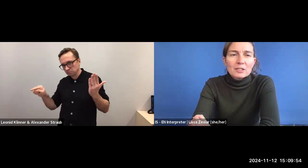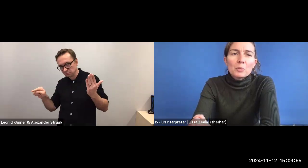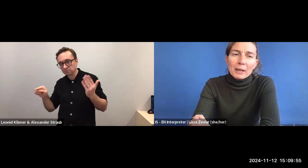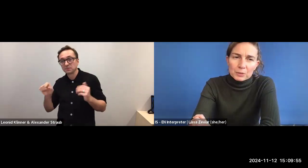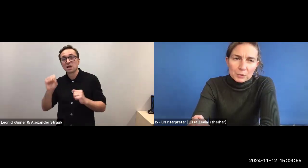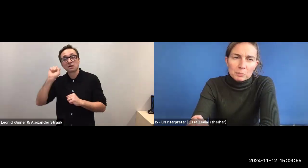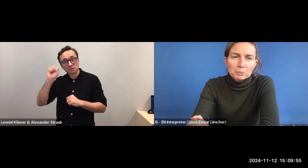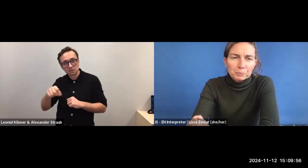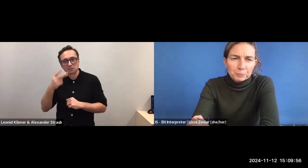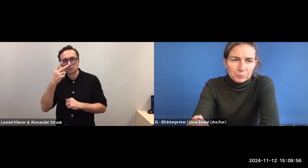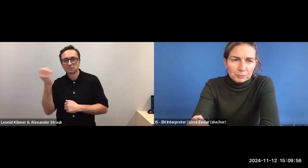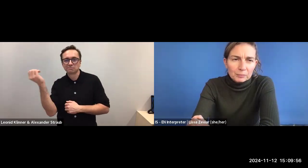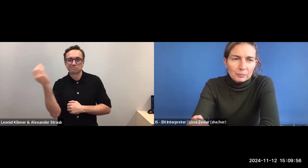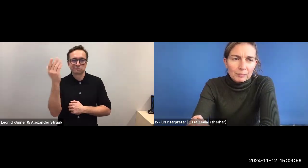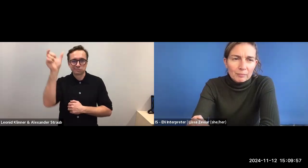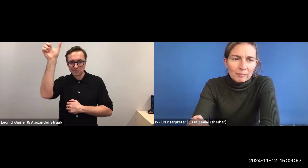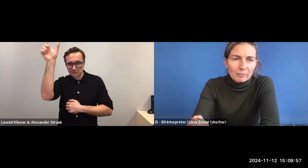You can't go backwards.